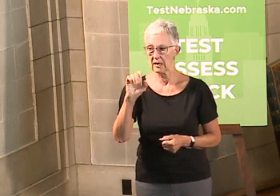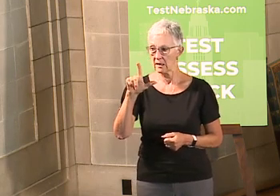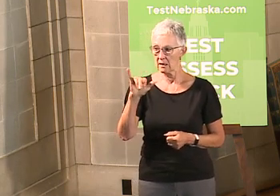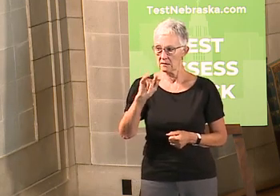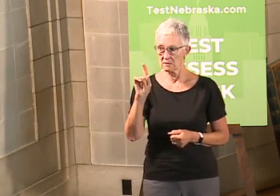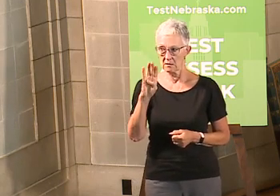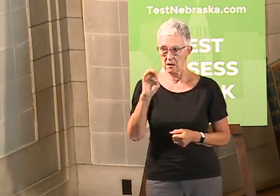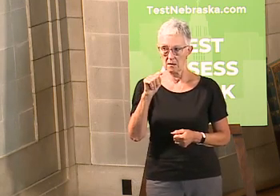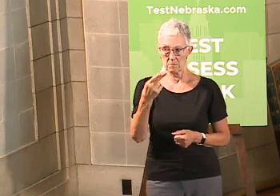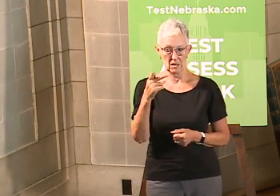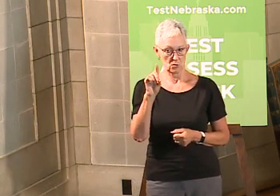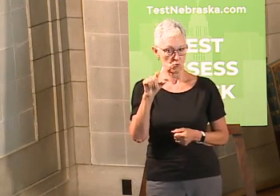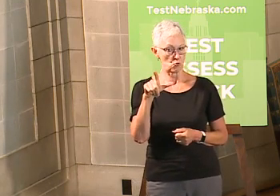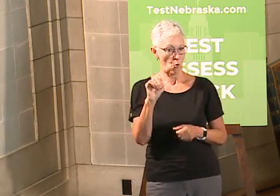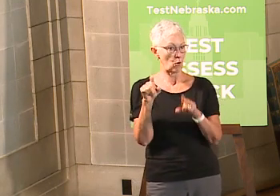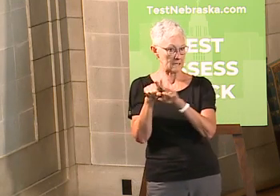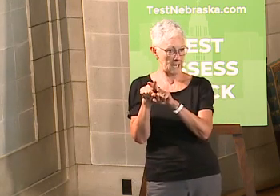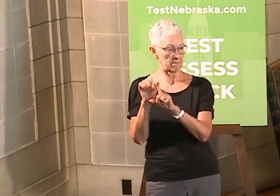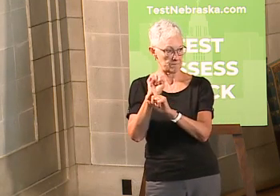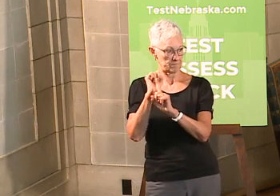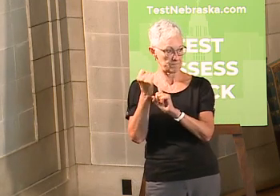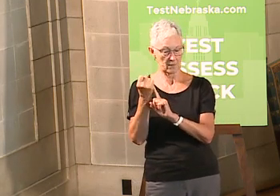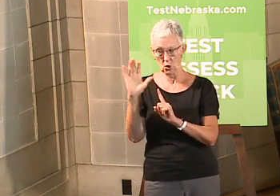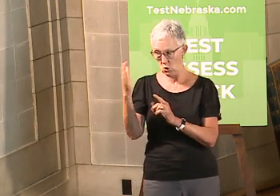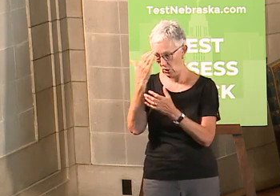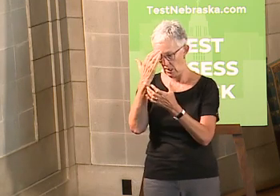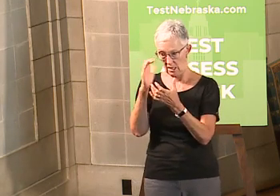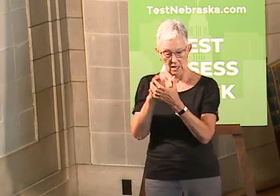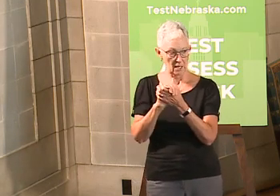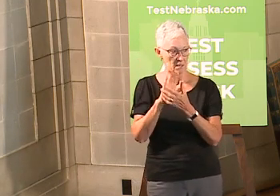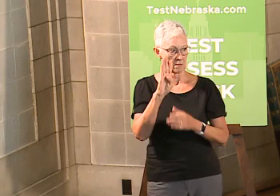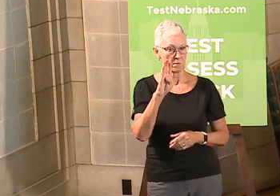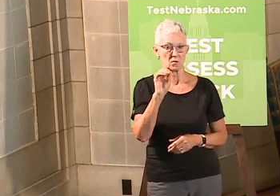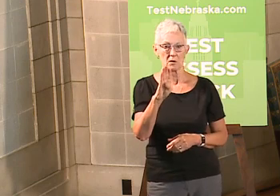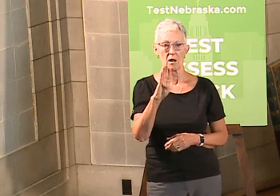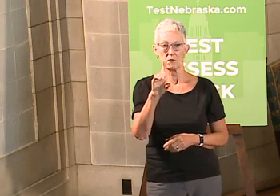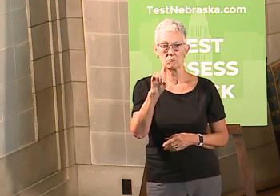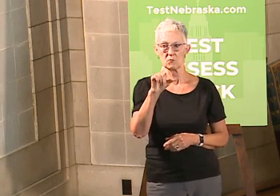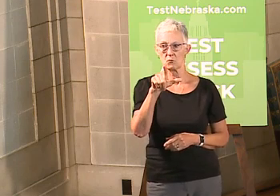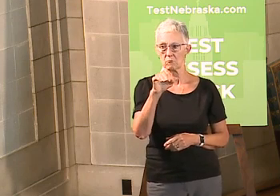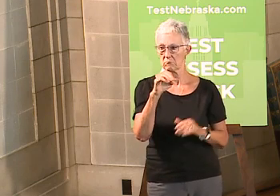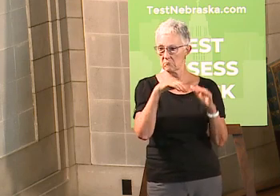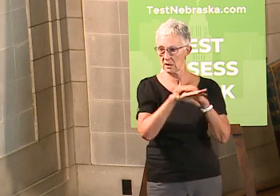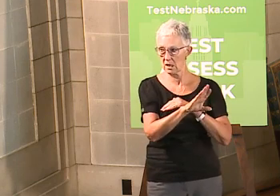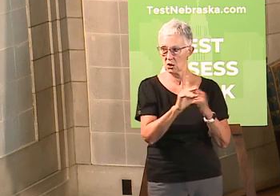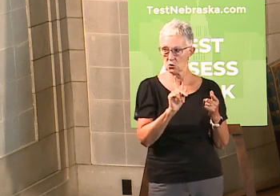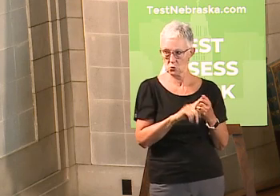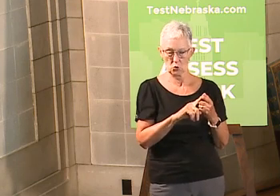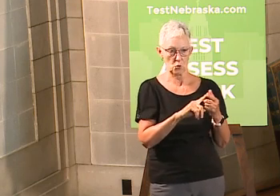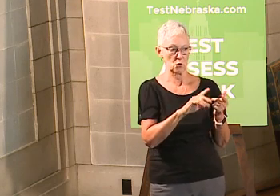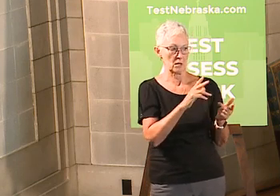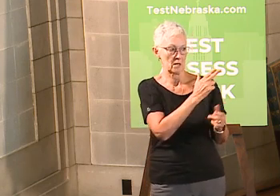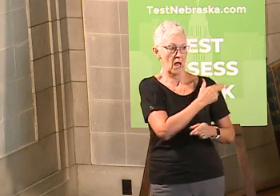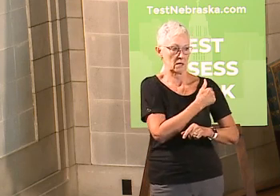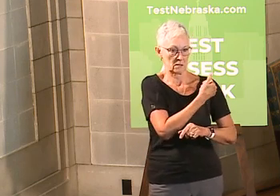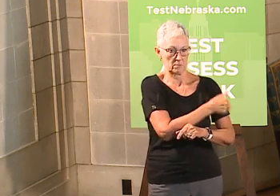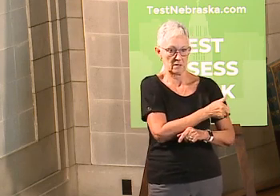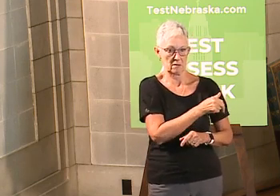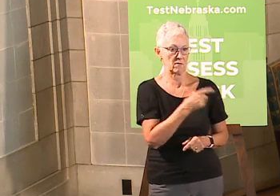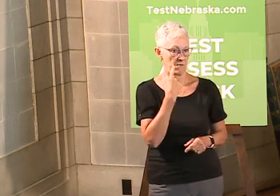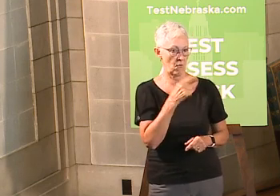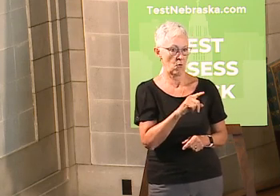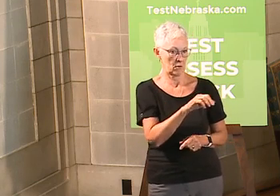story. When her husband, Bob Dole, was admitted to Walter Reed Medical Center for 11 months in 2011,